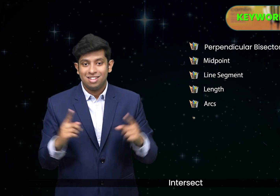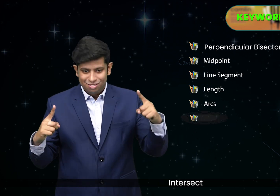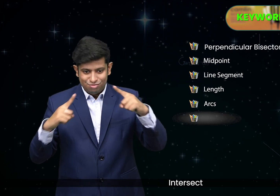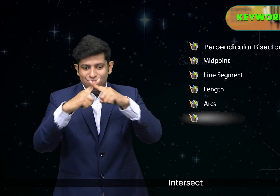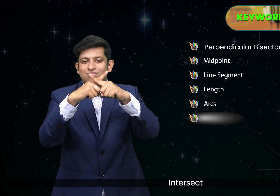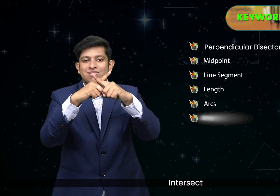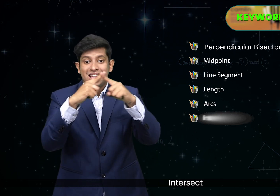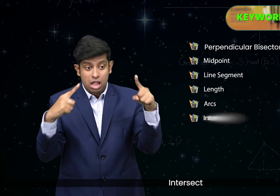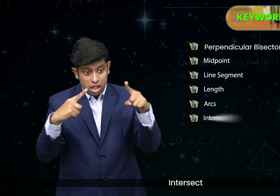intersect,